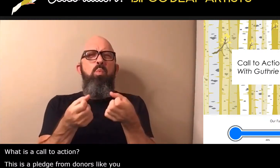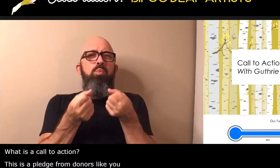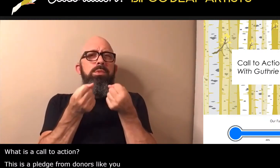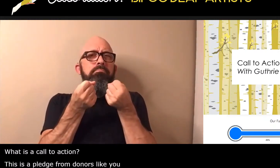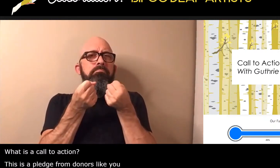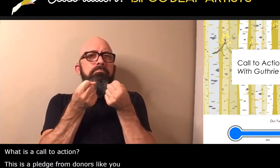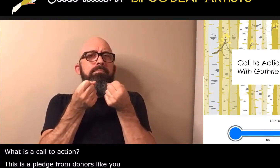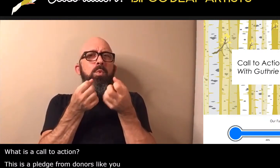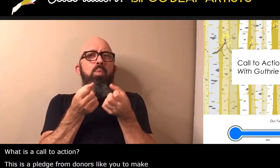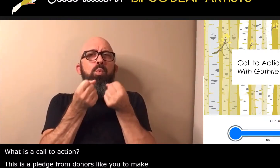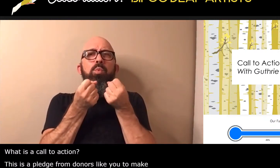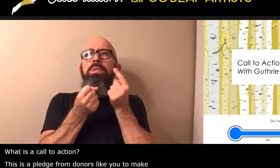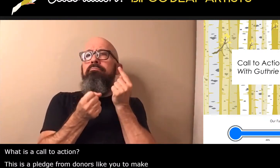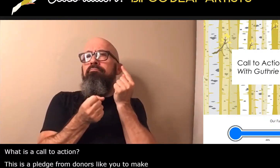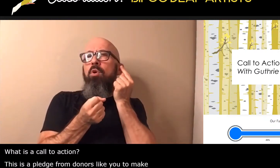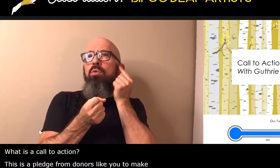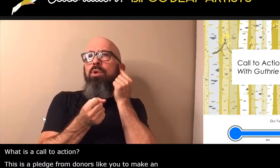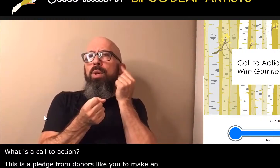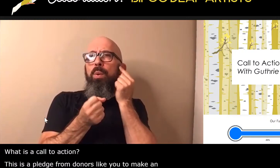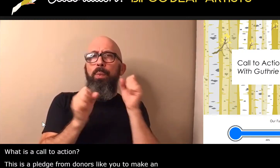investment.